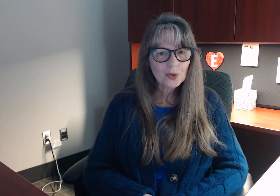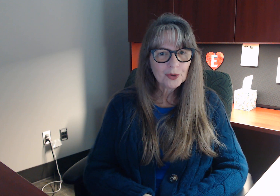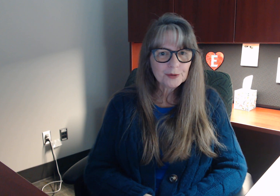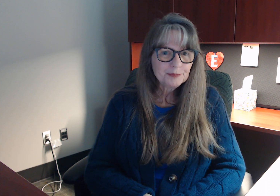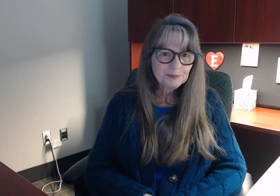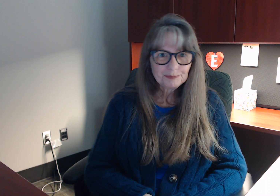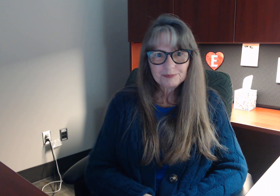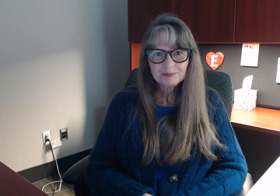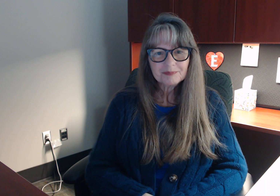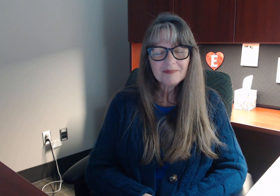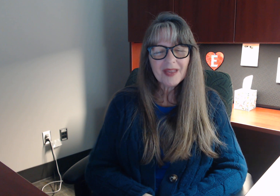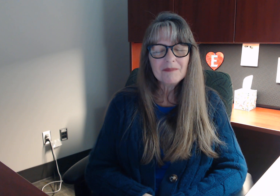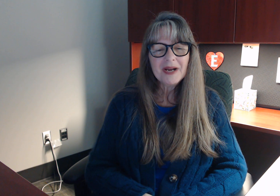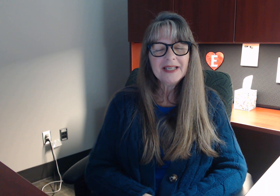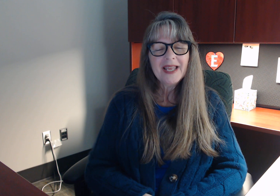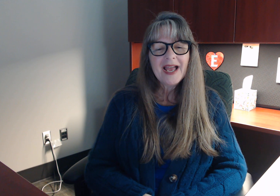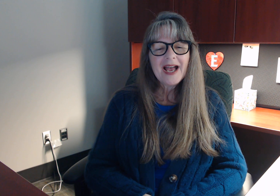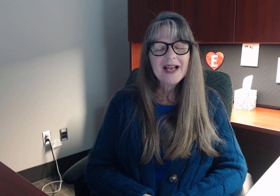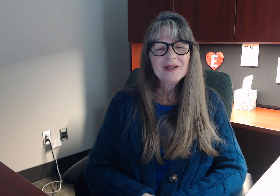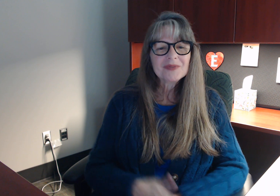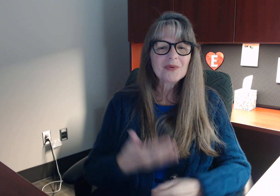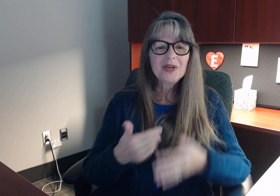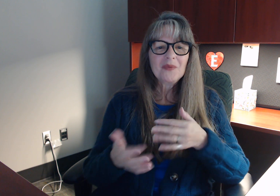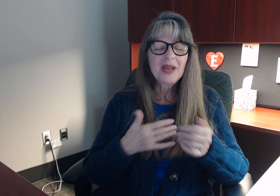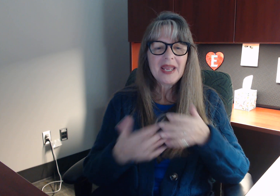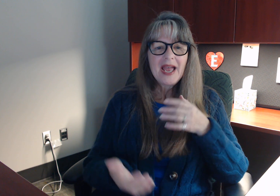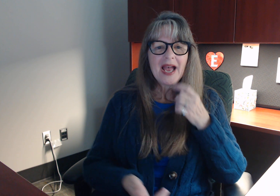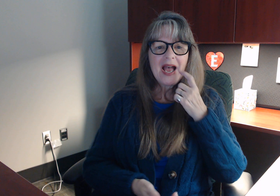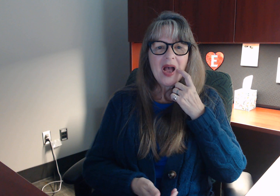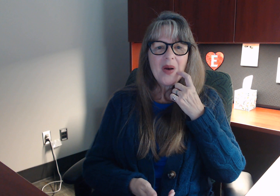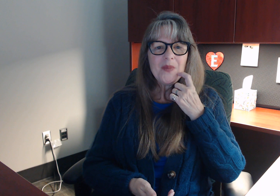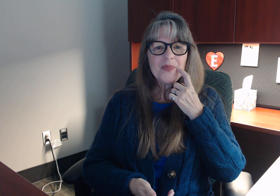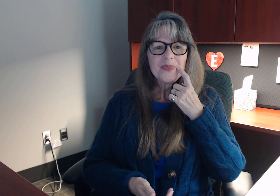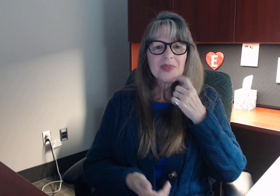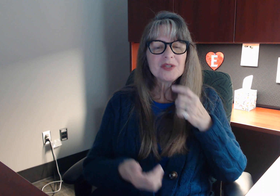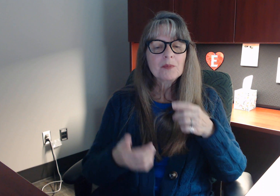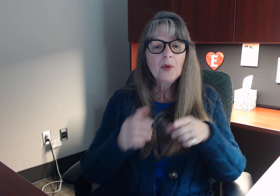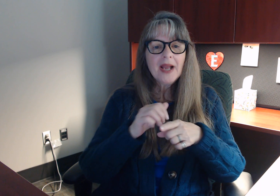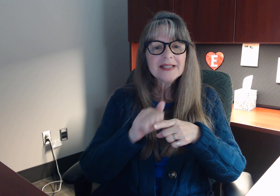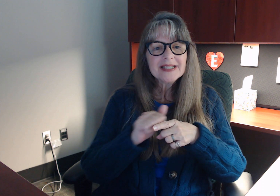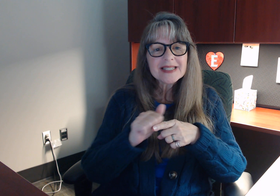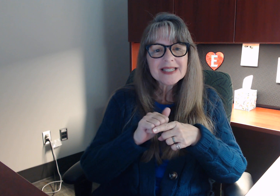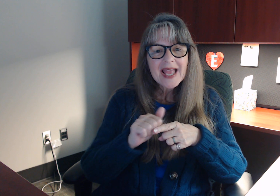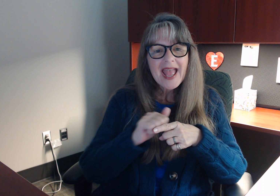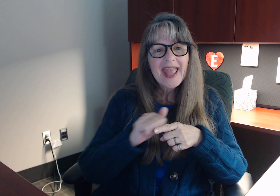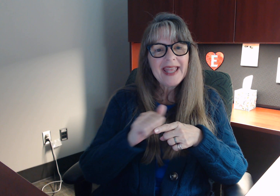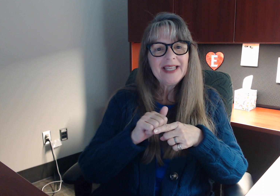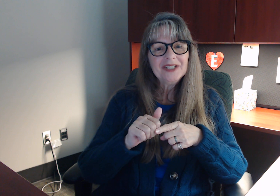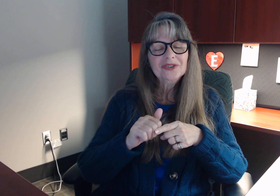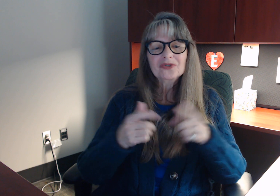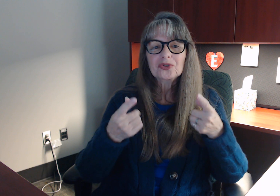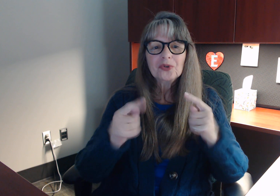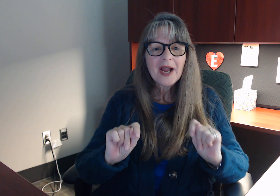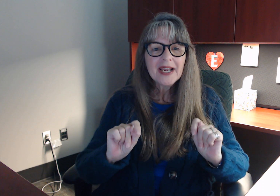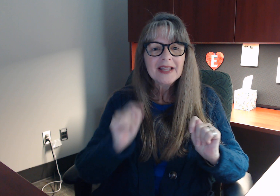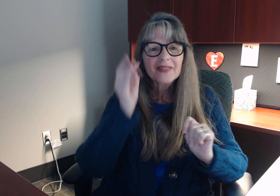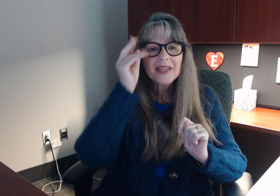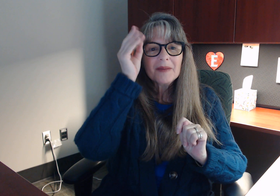worker. But so anyway, so practice and try it and think about